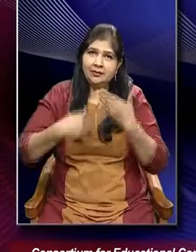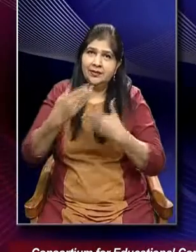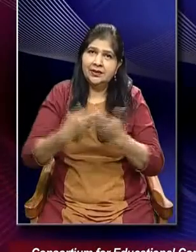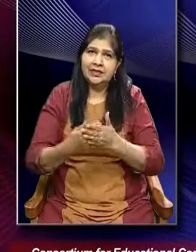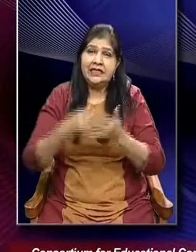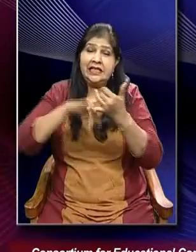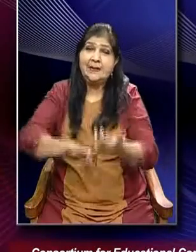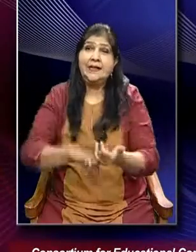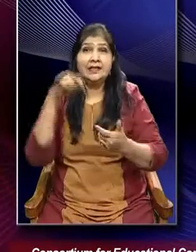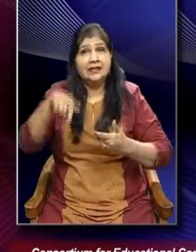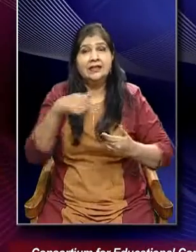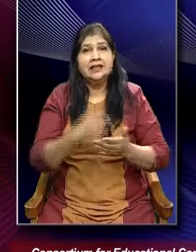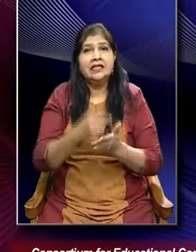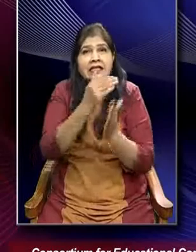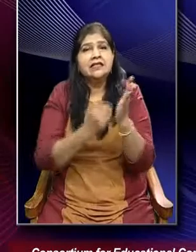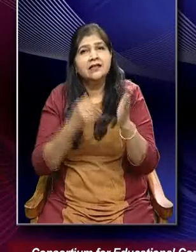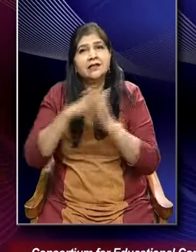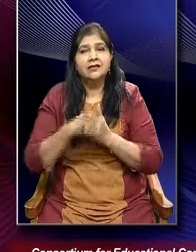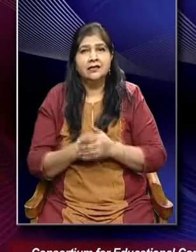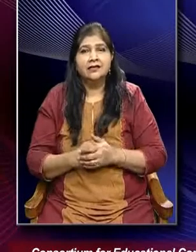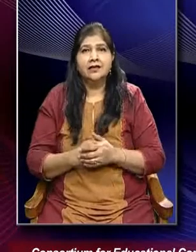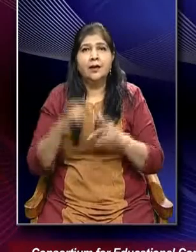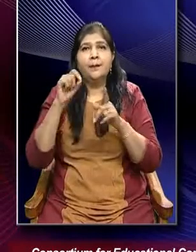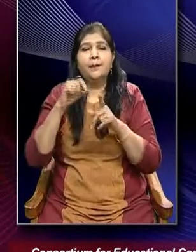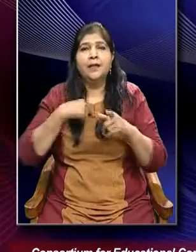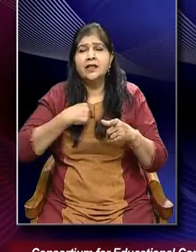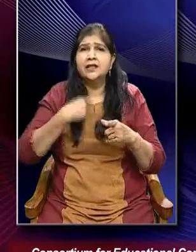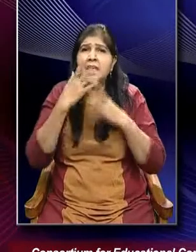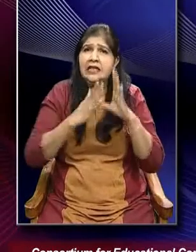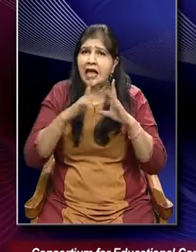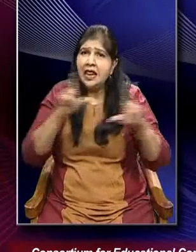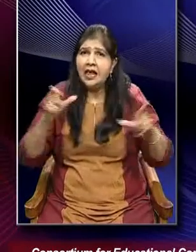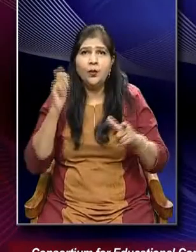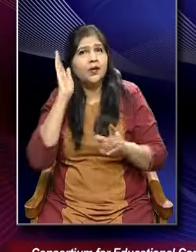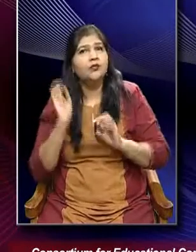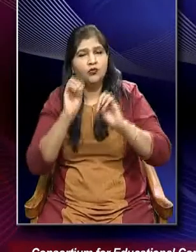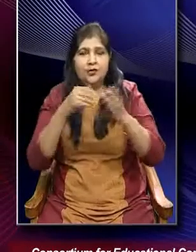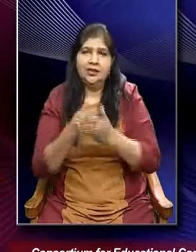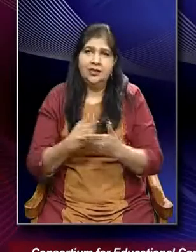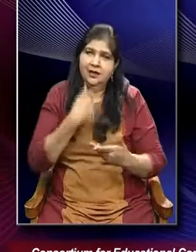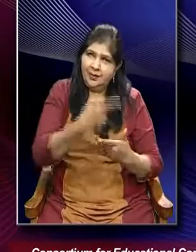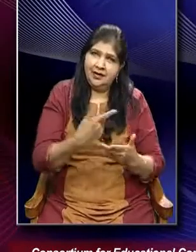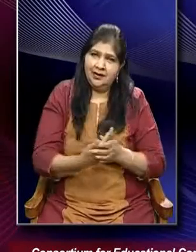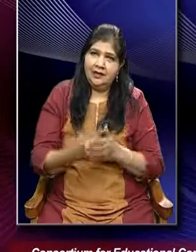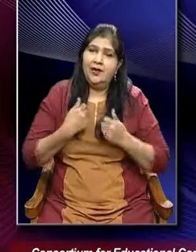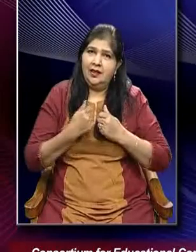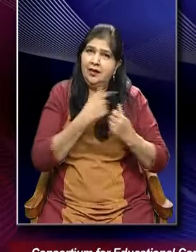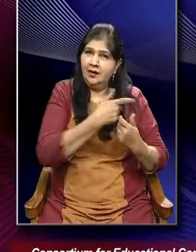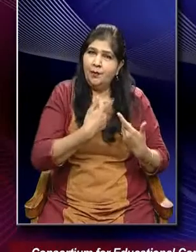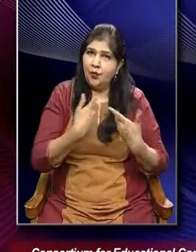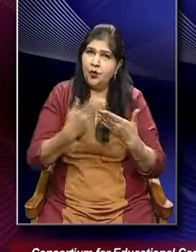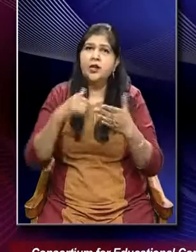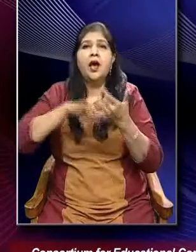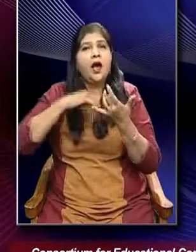the special session Pratikatmak Abhivyakti. And with me